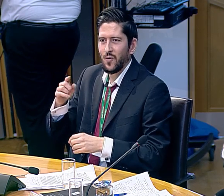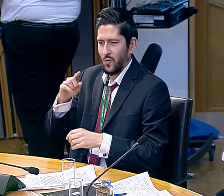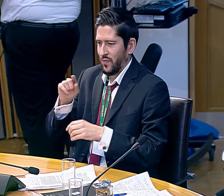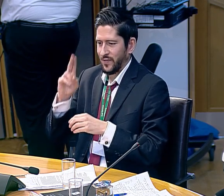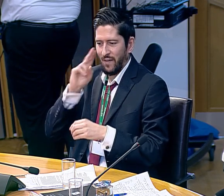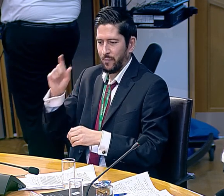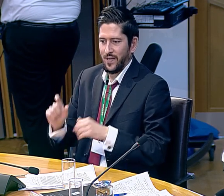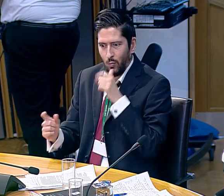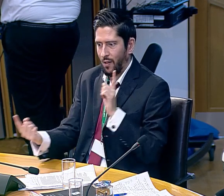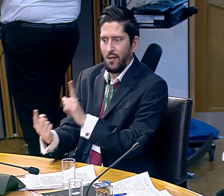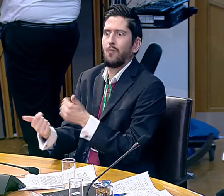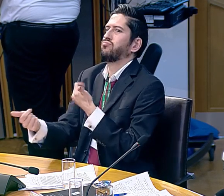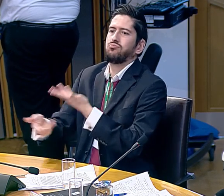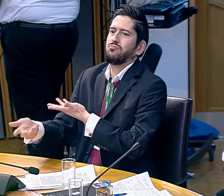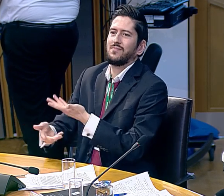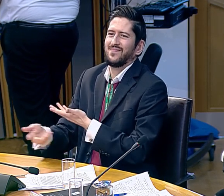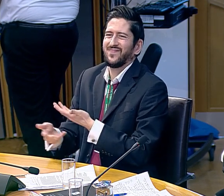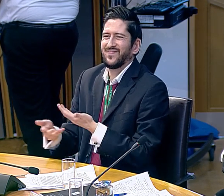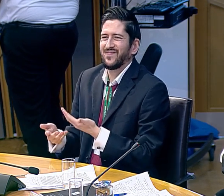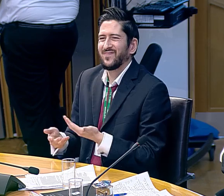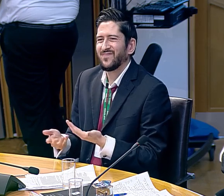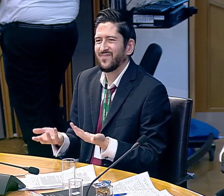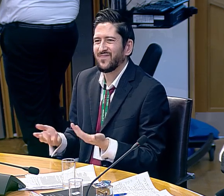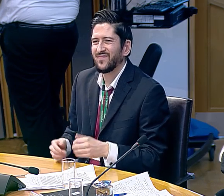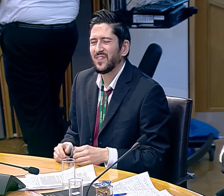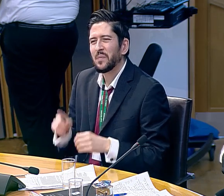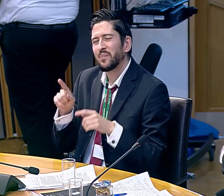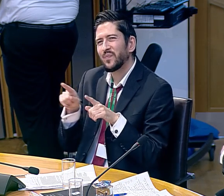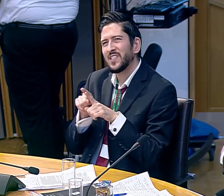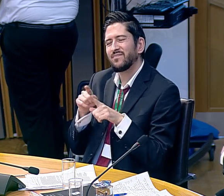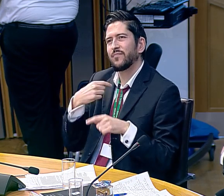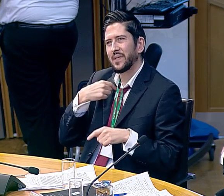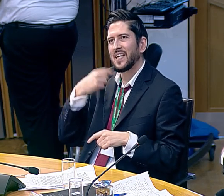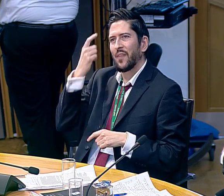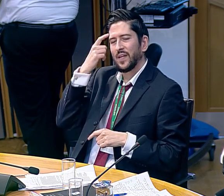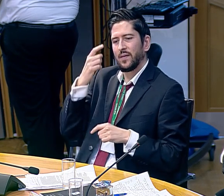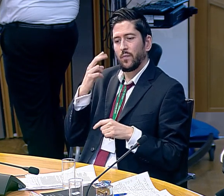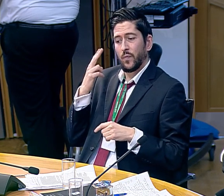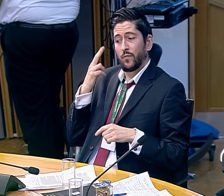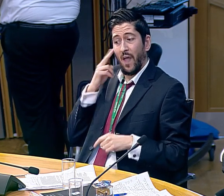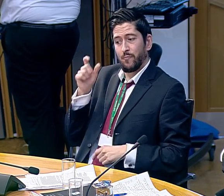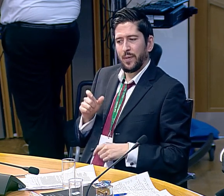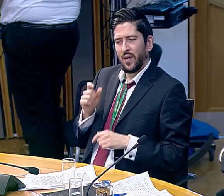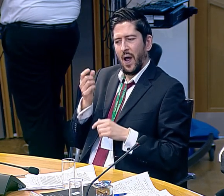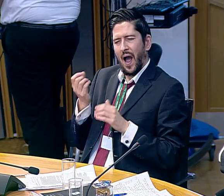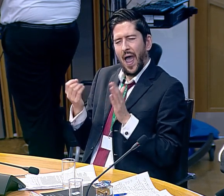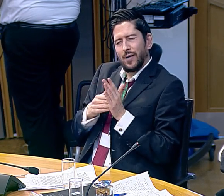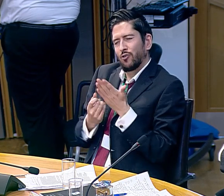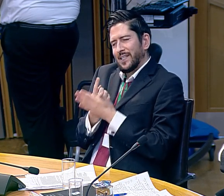of being deaf, of using interpreters, so that the appropriate support can be put in place. And for me as well, I think that deaf